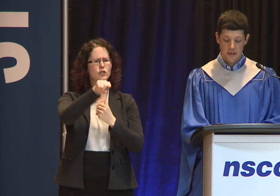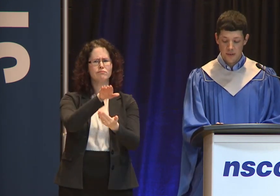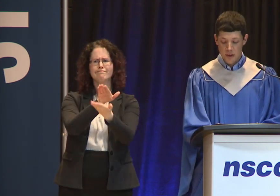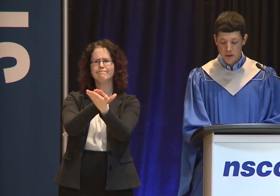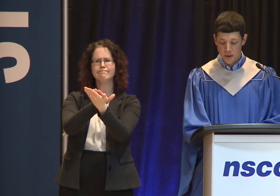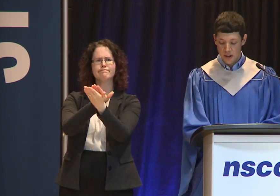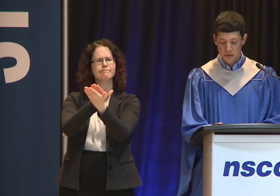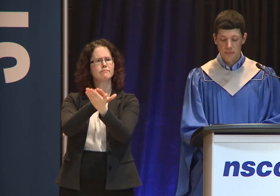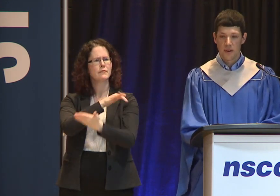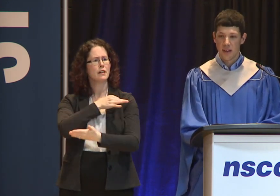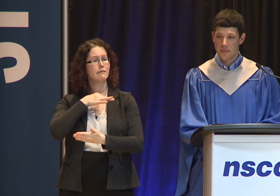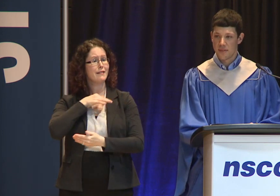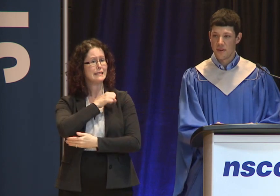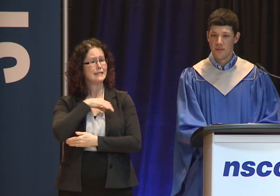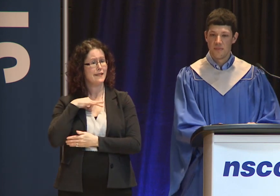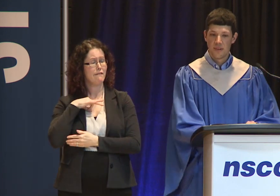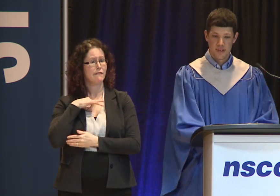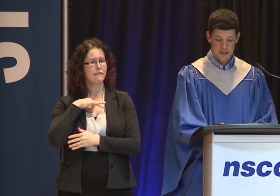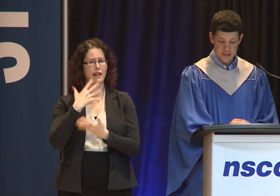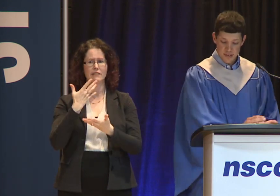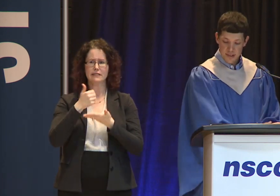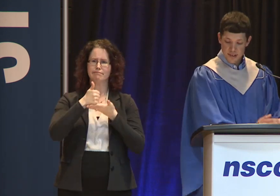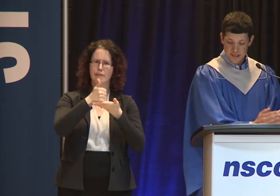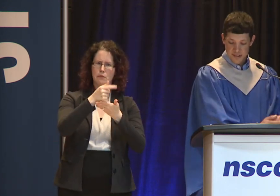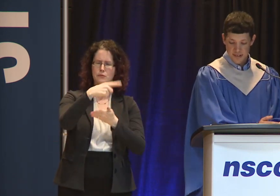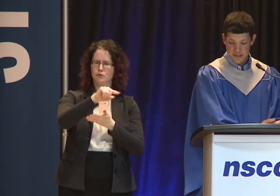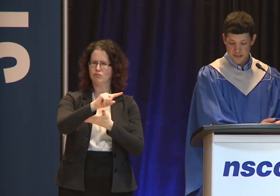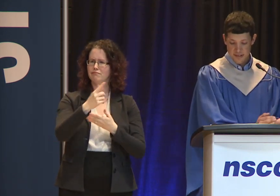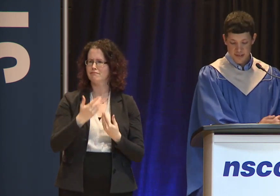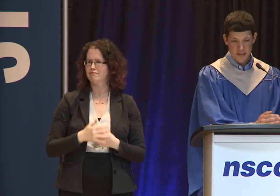and staff who call Lunenburg Campus home.